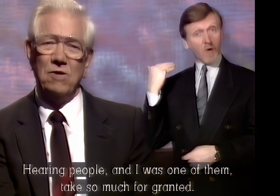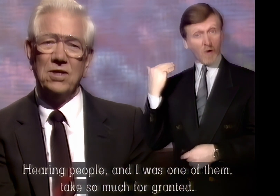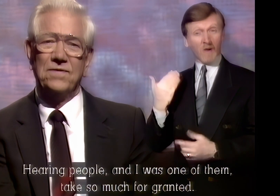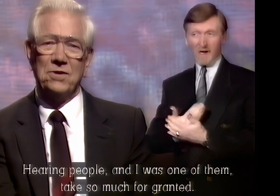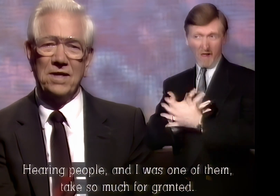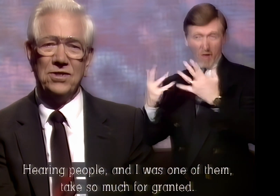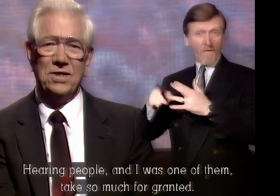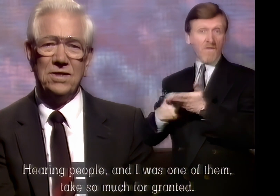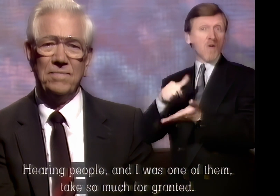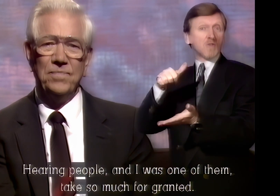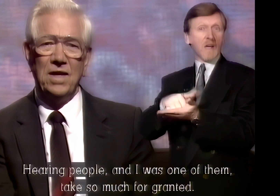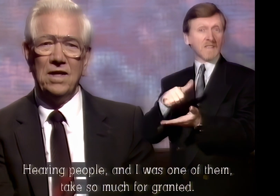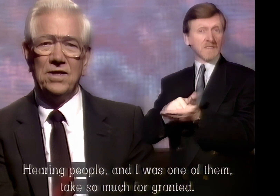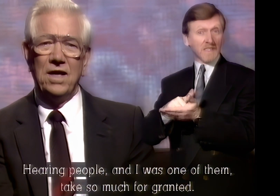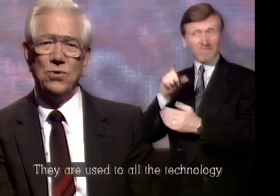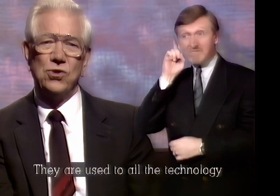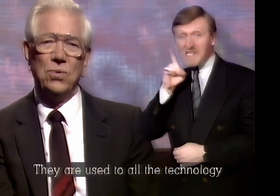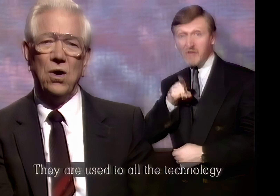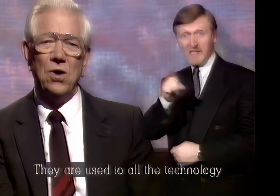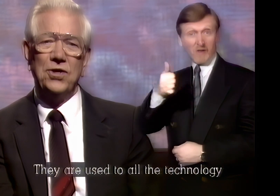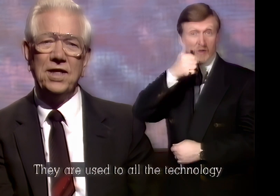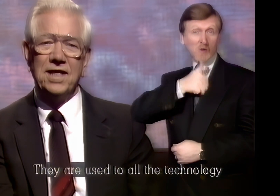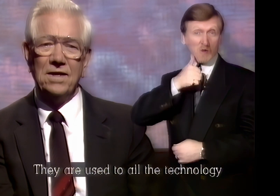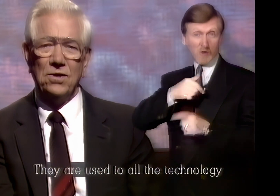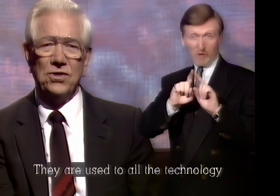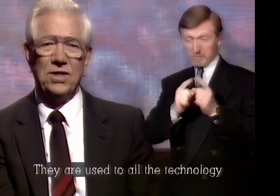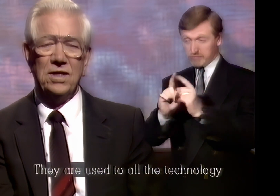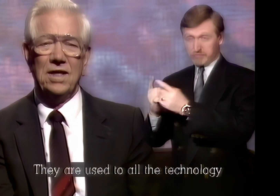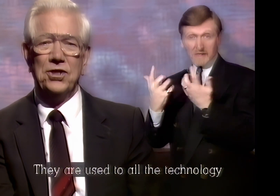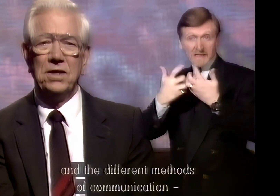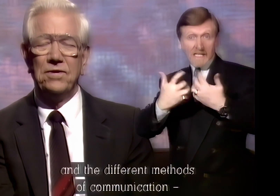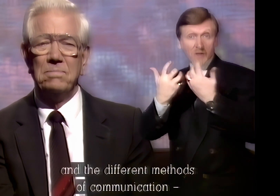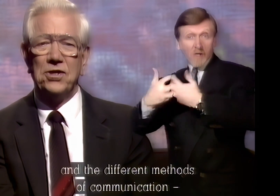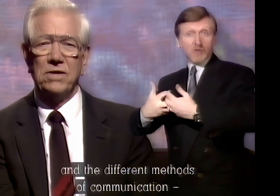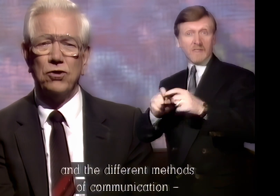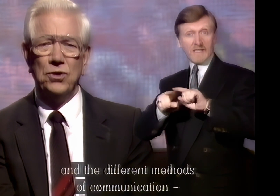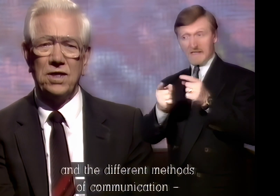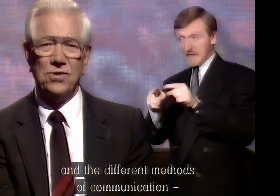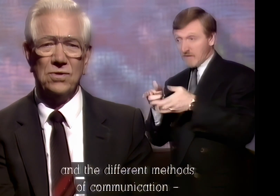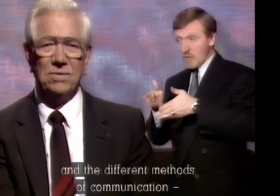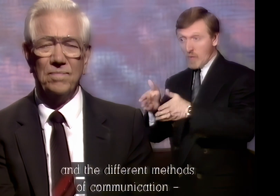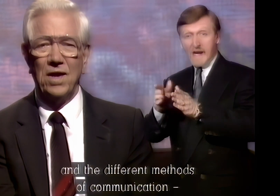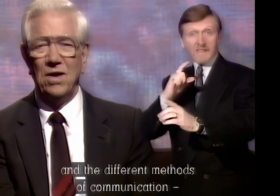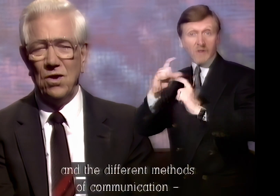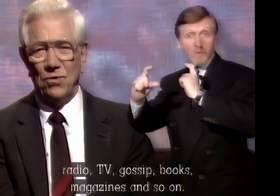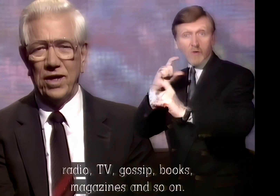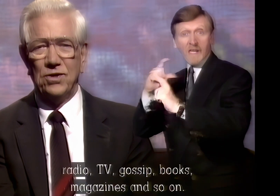much for granted. They're used to all the technology and the different methods of communication.